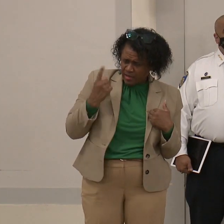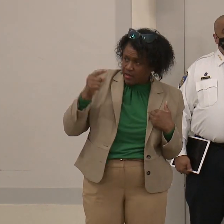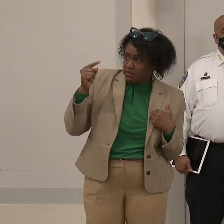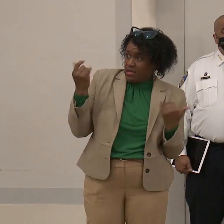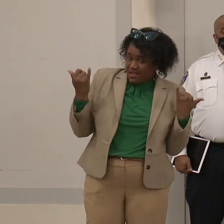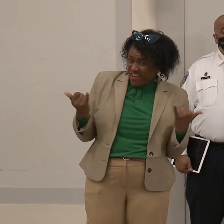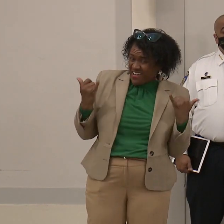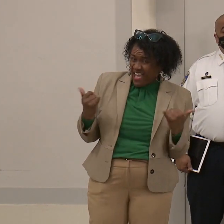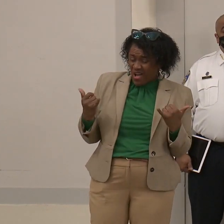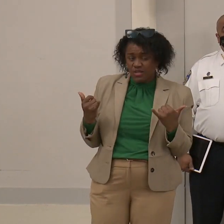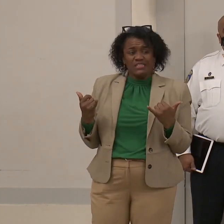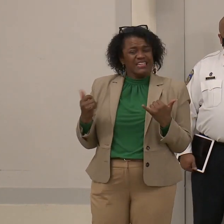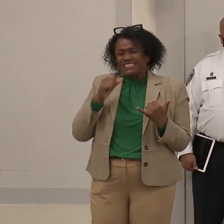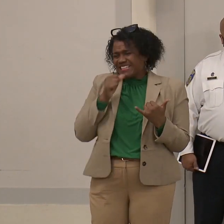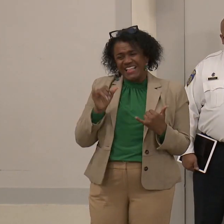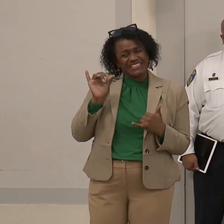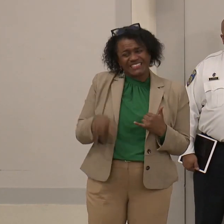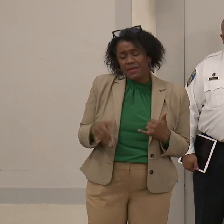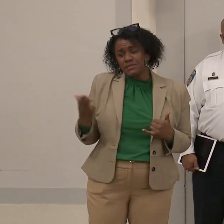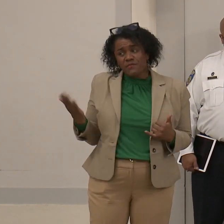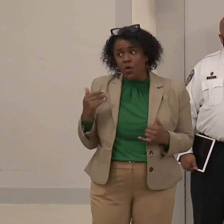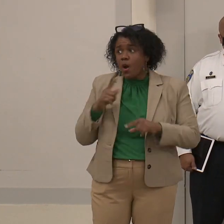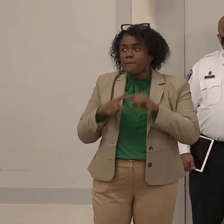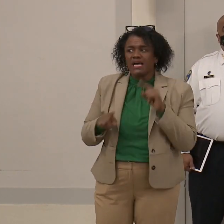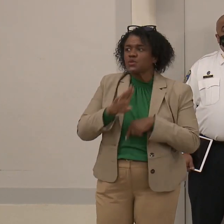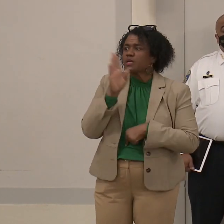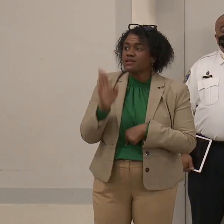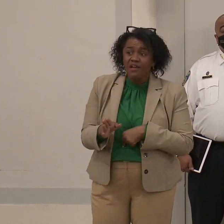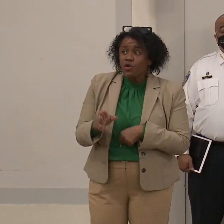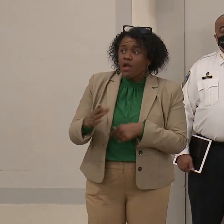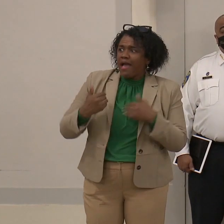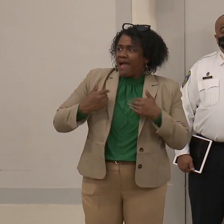time is not what happened before, but never go into that